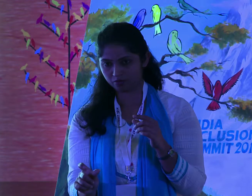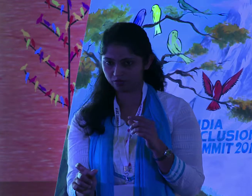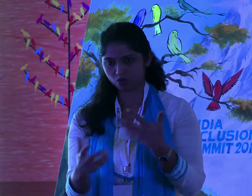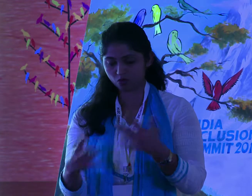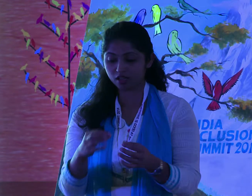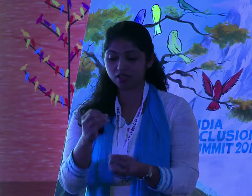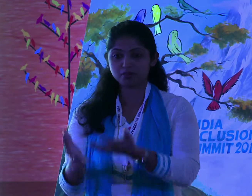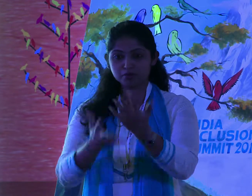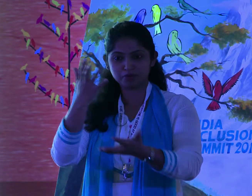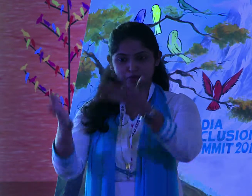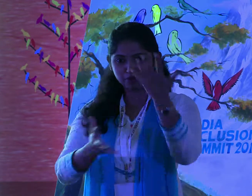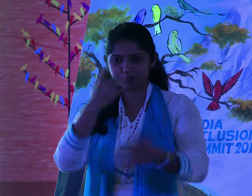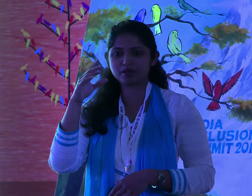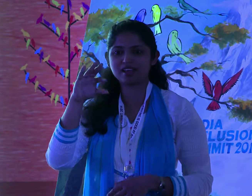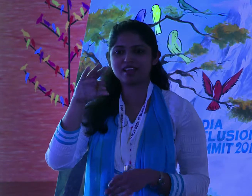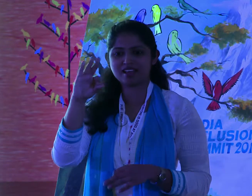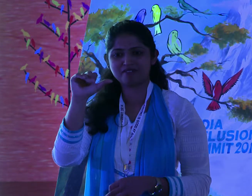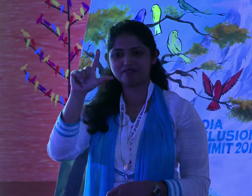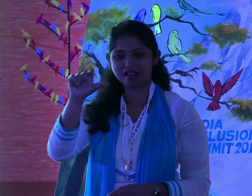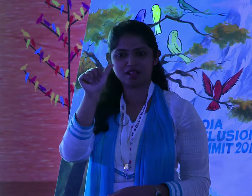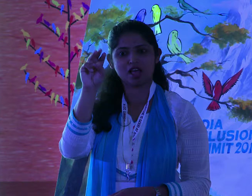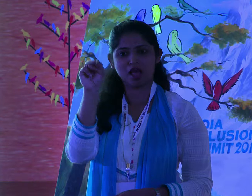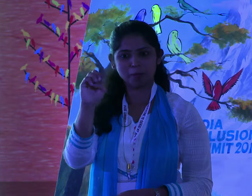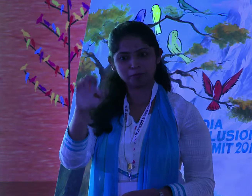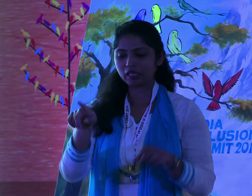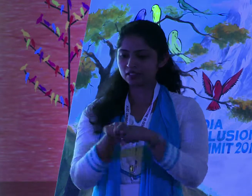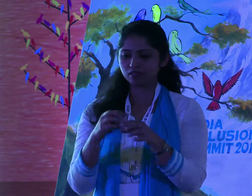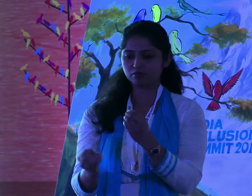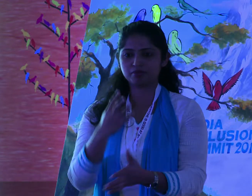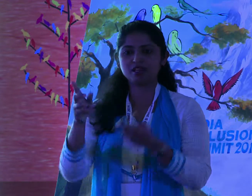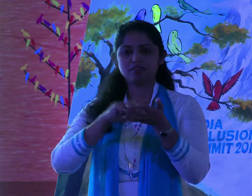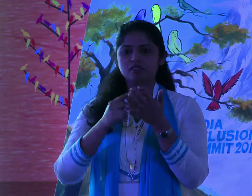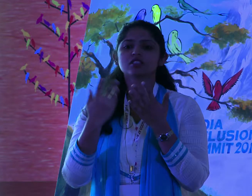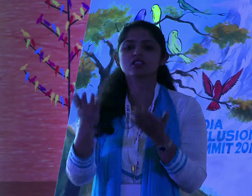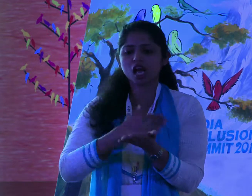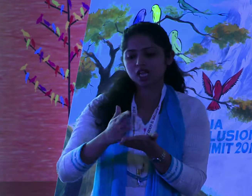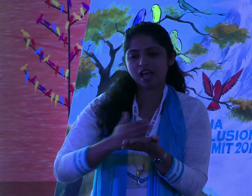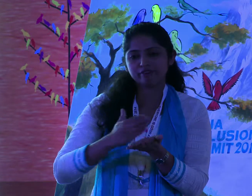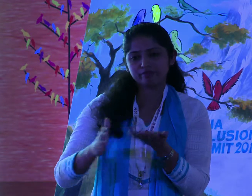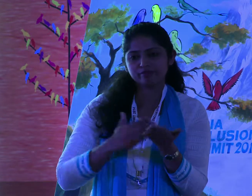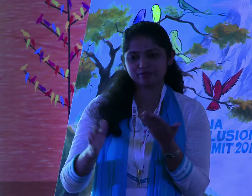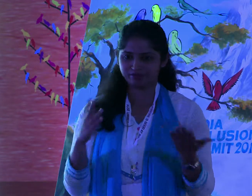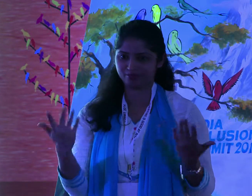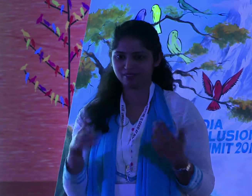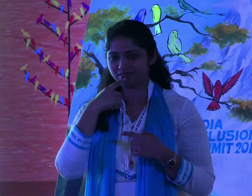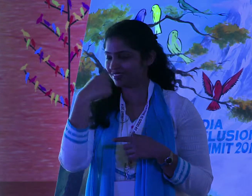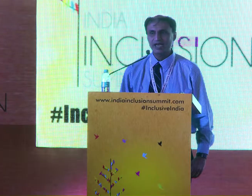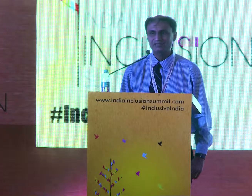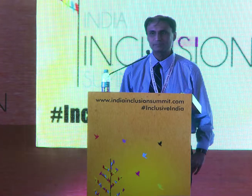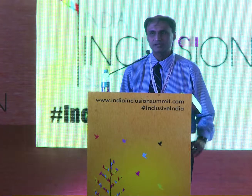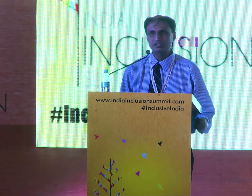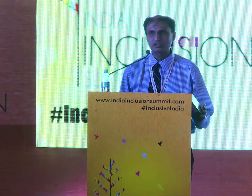Fire. Fire which symbolizes removing of all impurities. Fire which symbolizes the